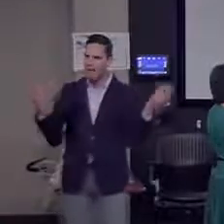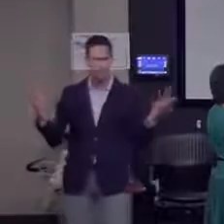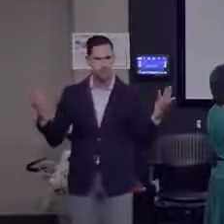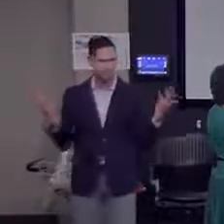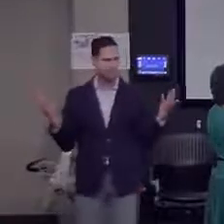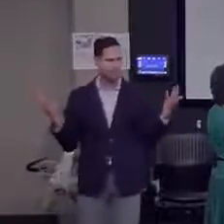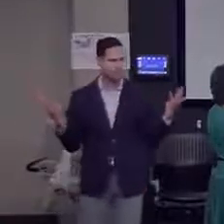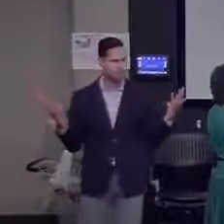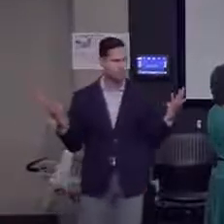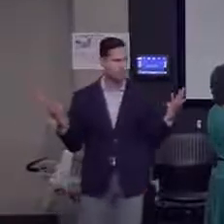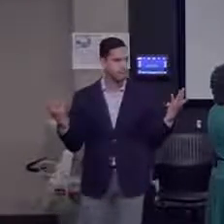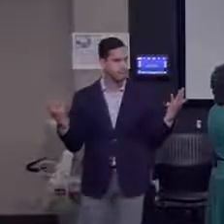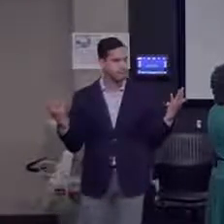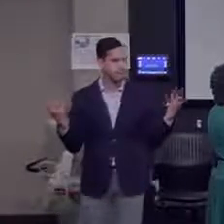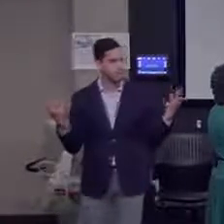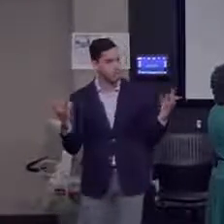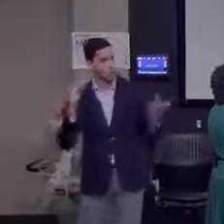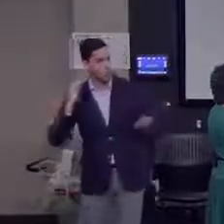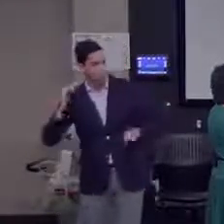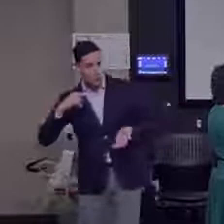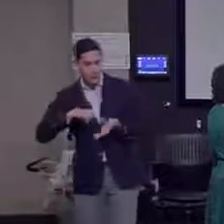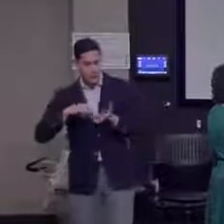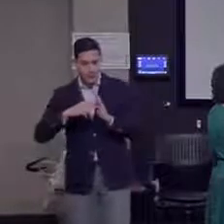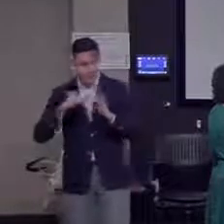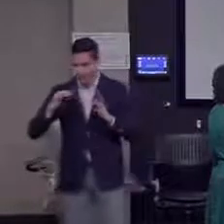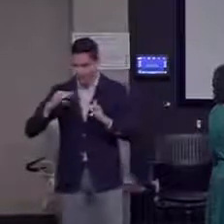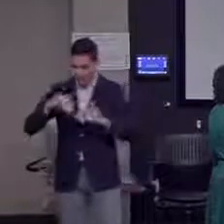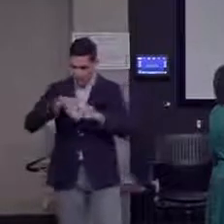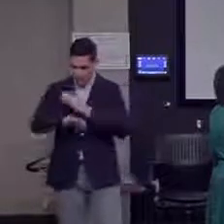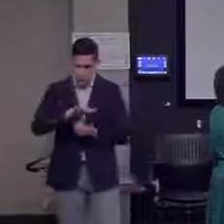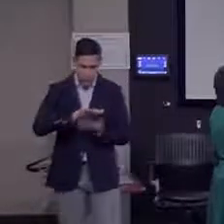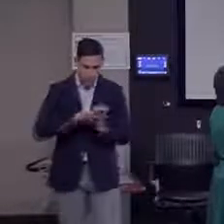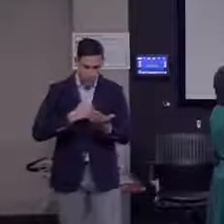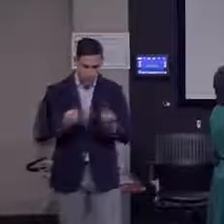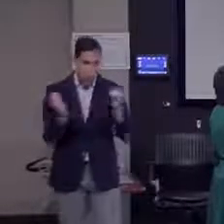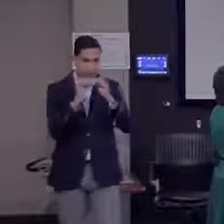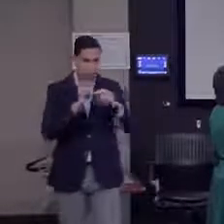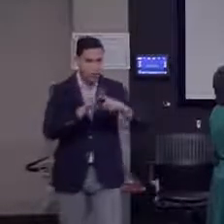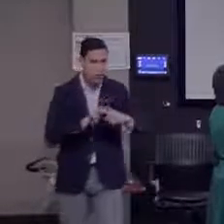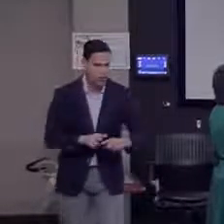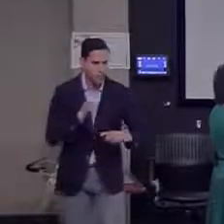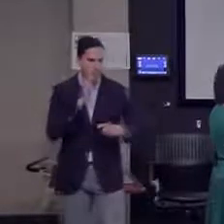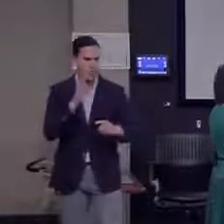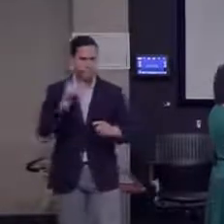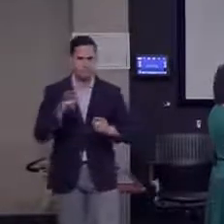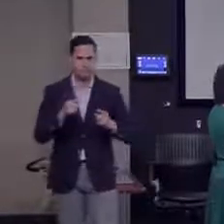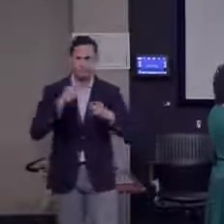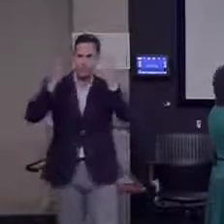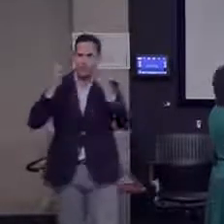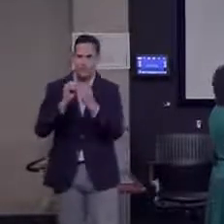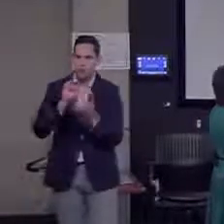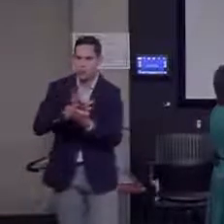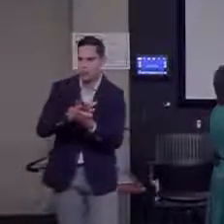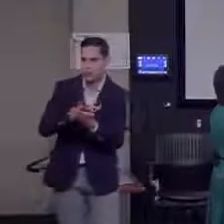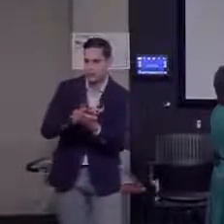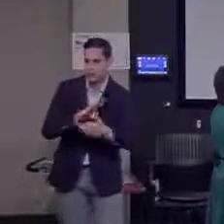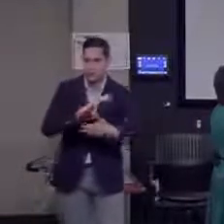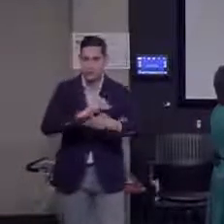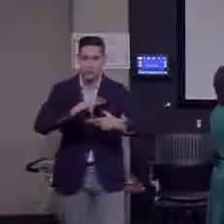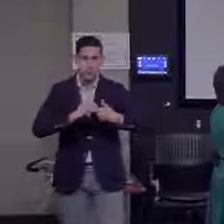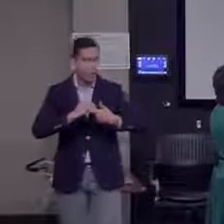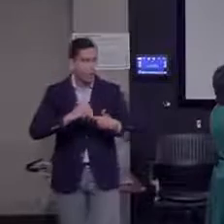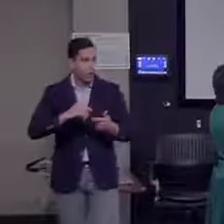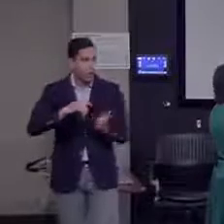IQ, then guess what? You're probably going to have higher school achievement. Reading is parasitic on language.